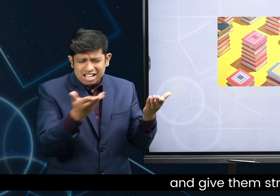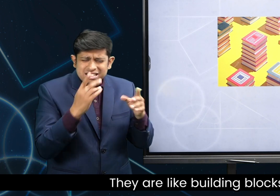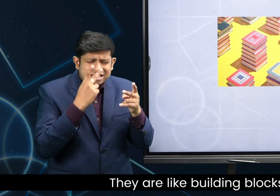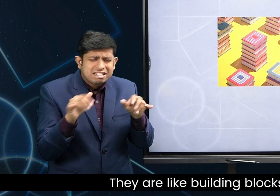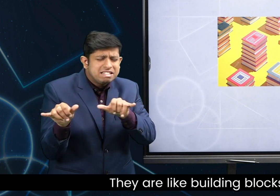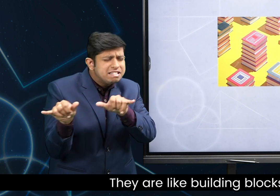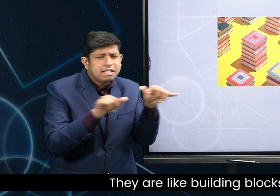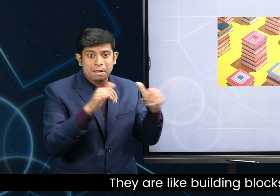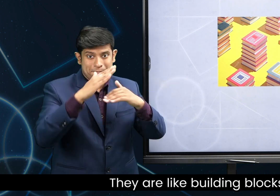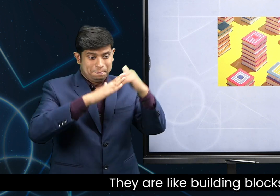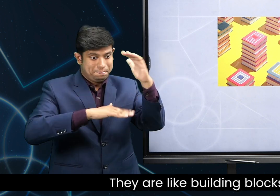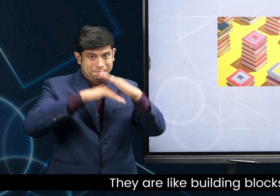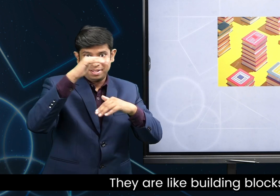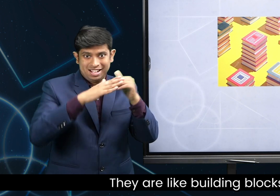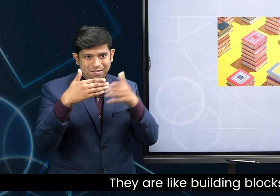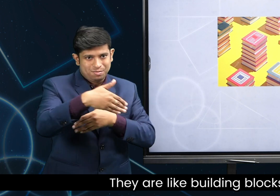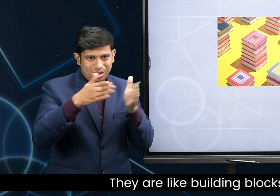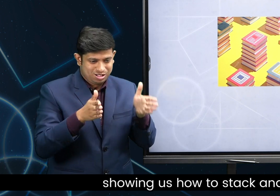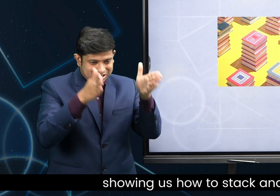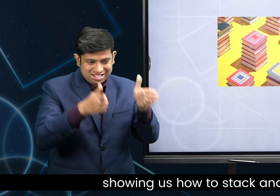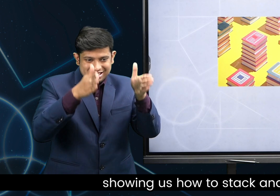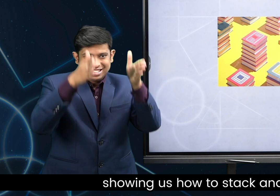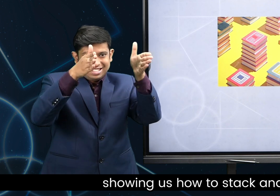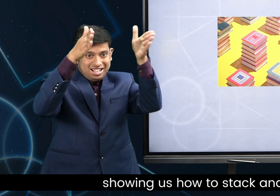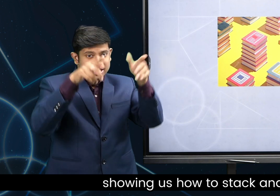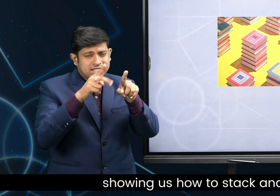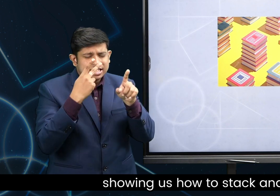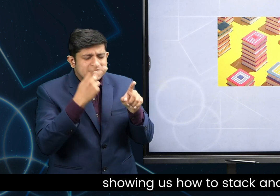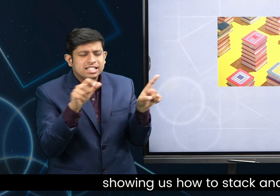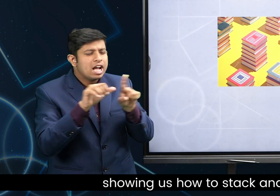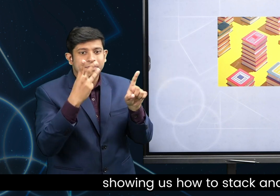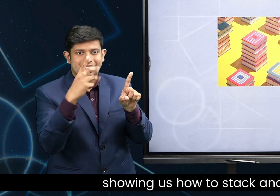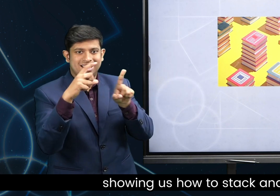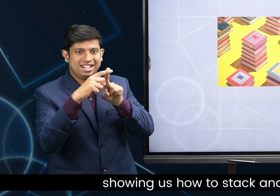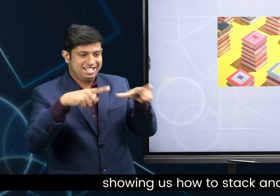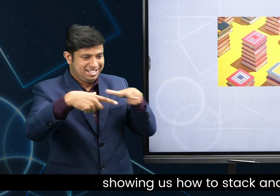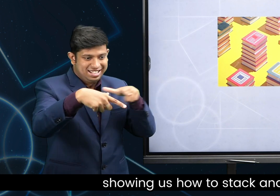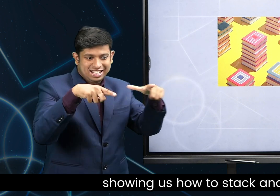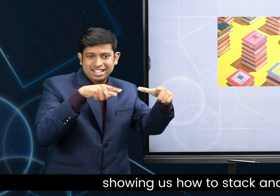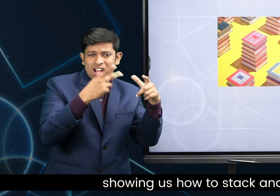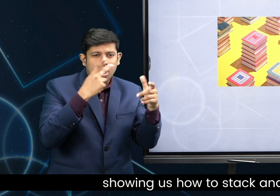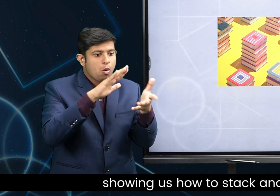They are like building blocks of the 3D world, showing us how to stack and connect shapes.